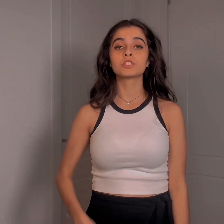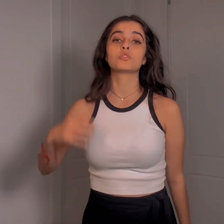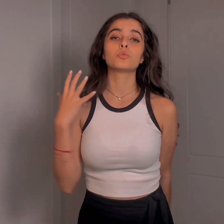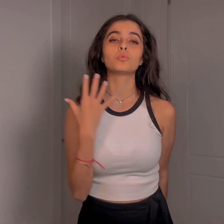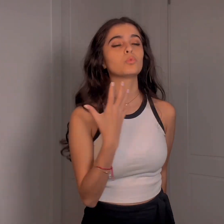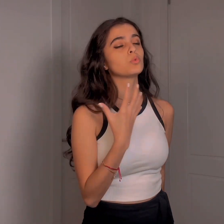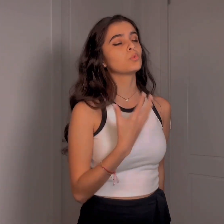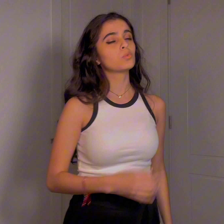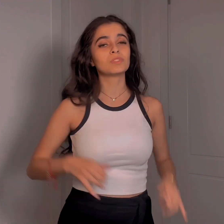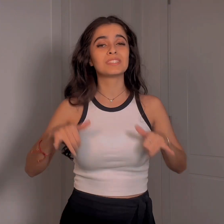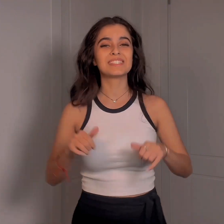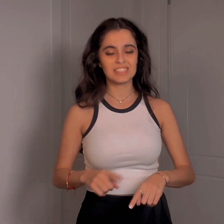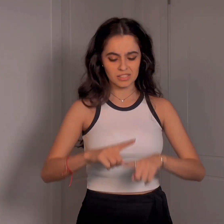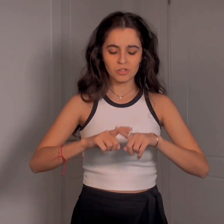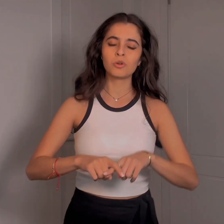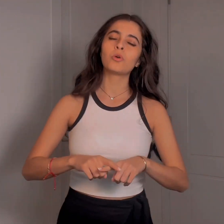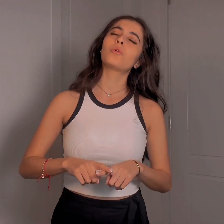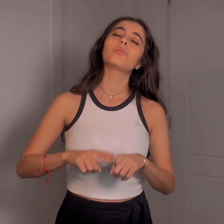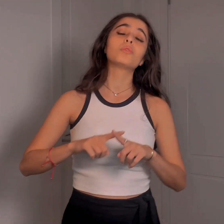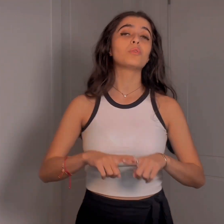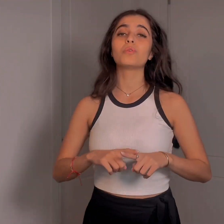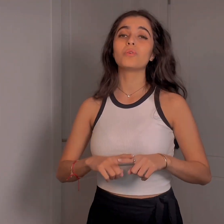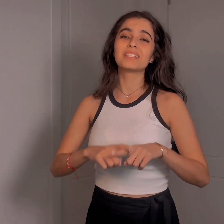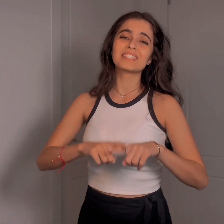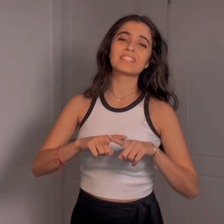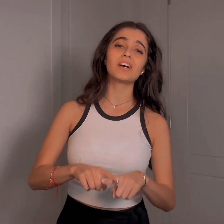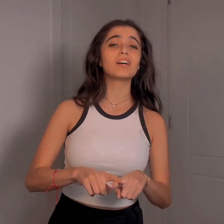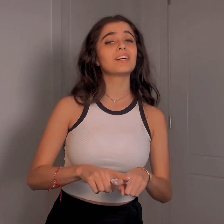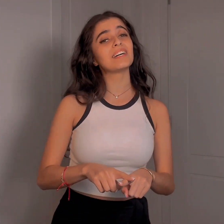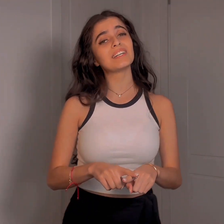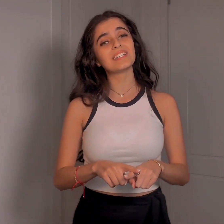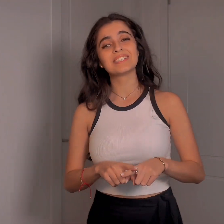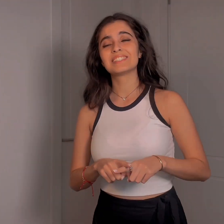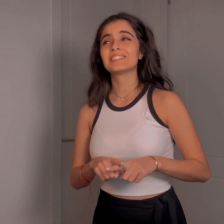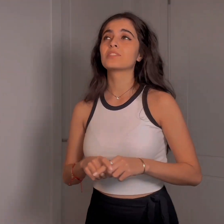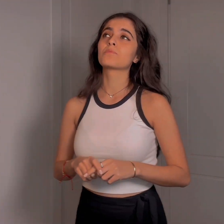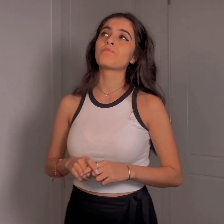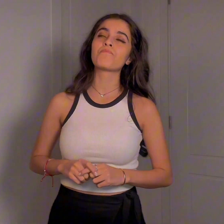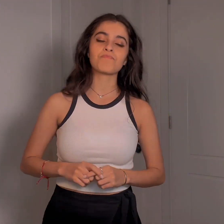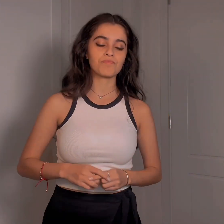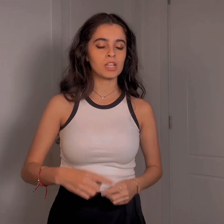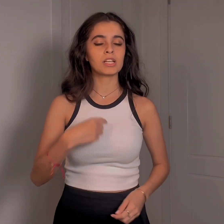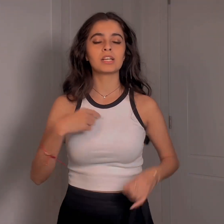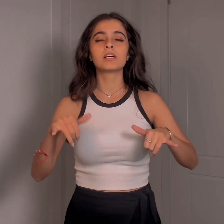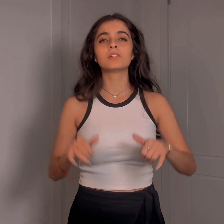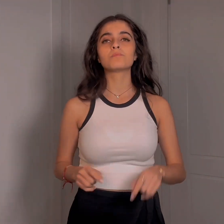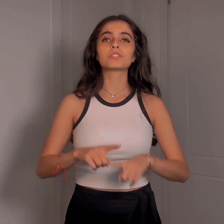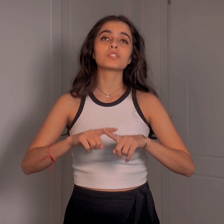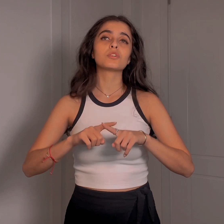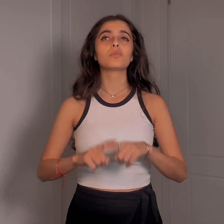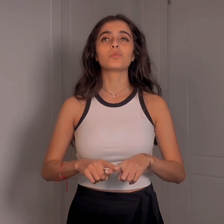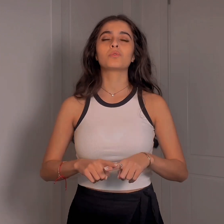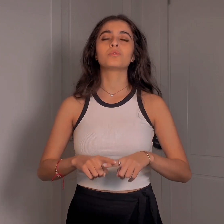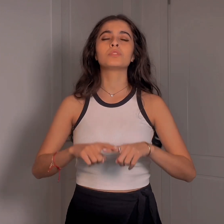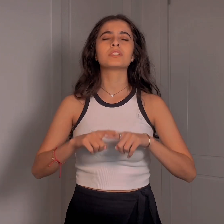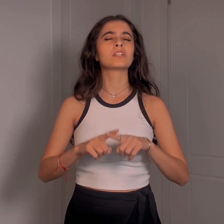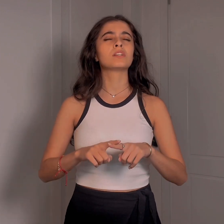holding, still holding on. I'm still holding on